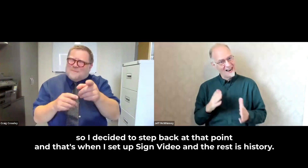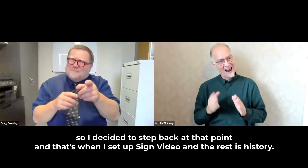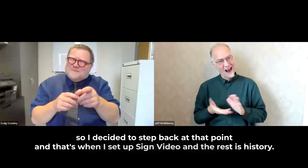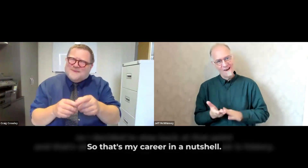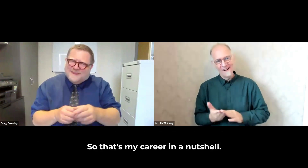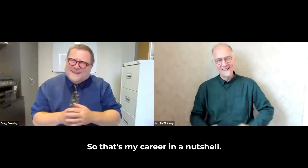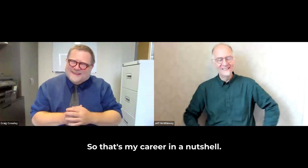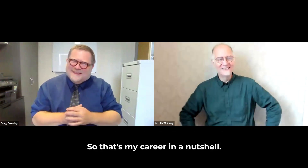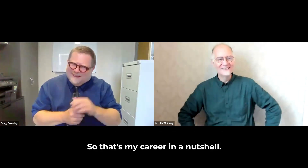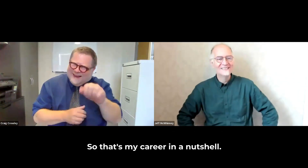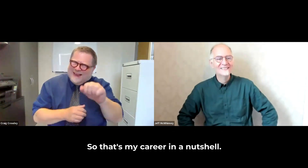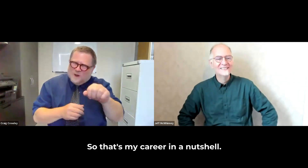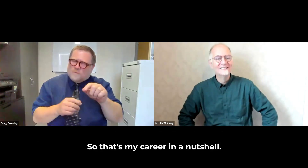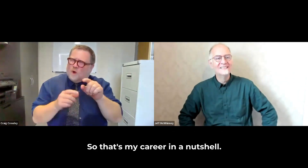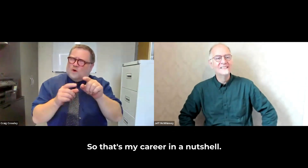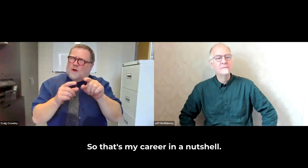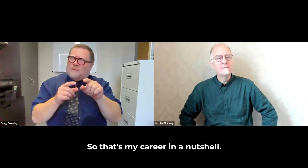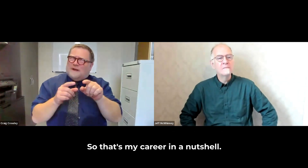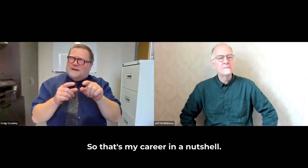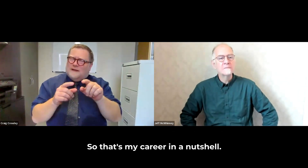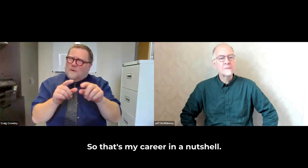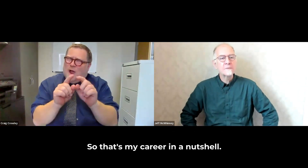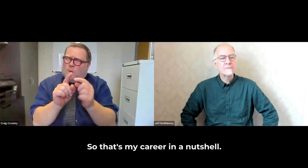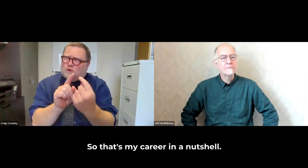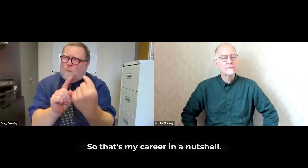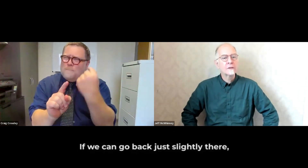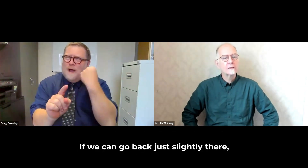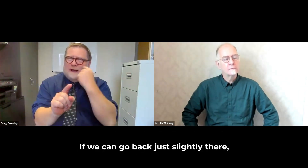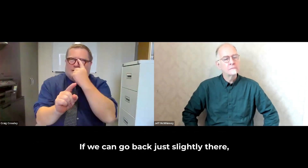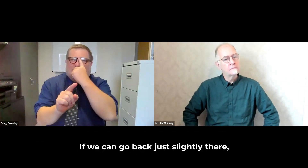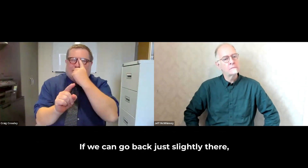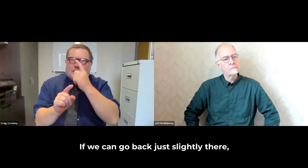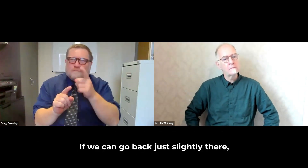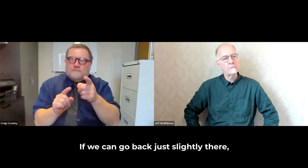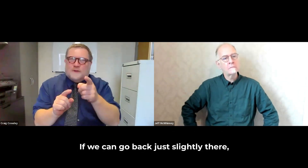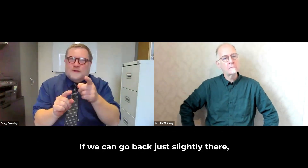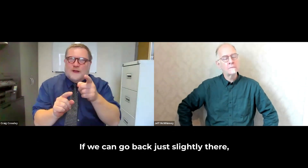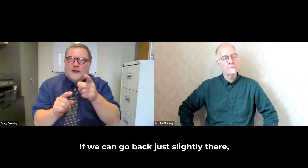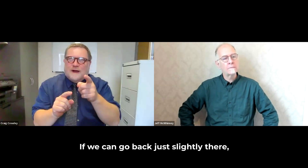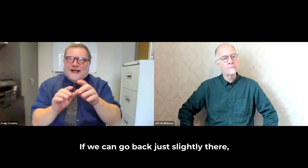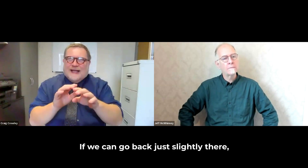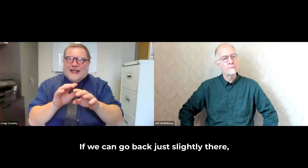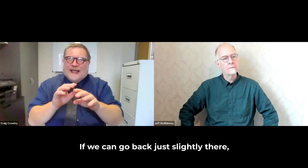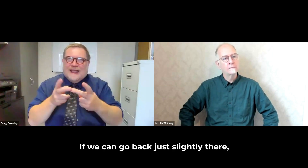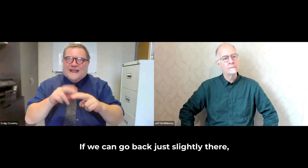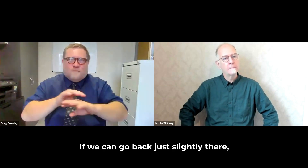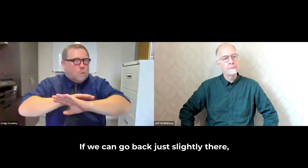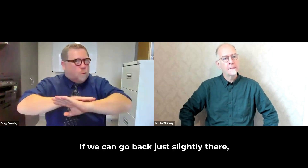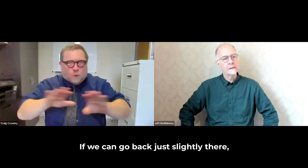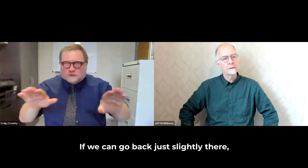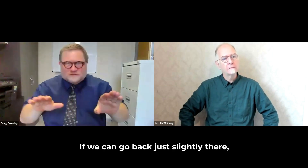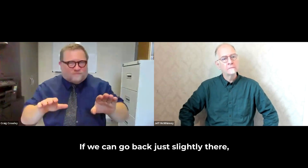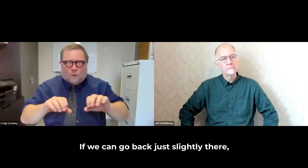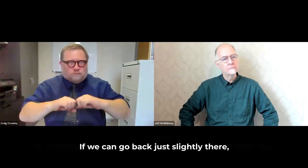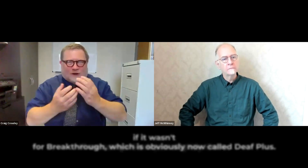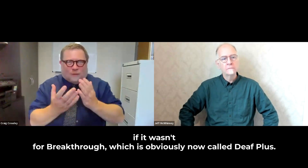history. So that's my career in a nutshell. If we can go back just slightly